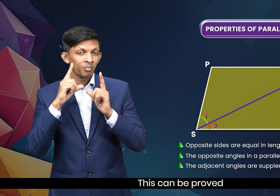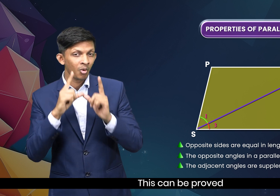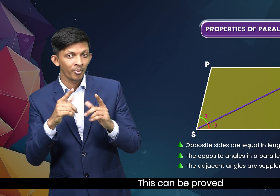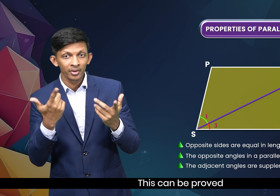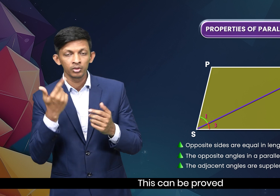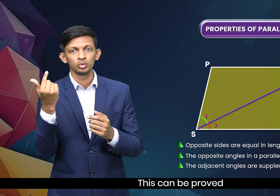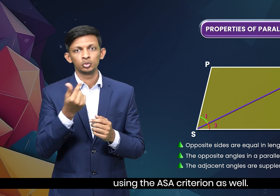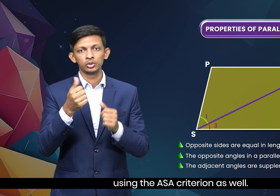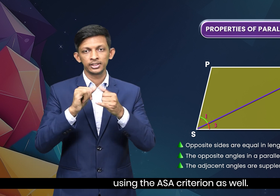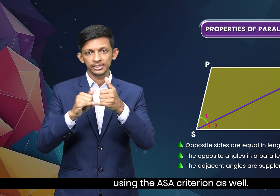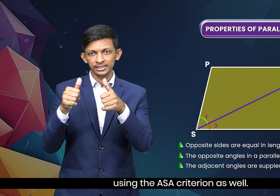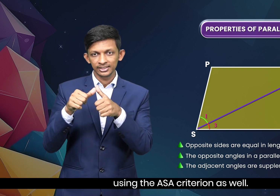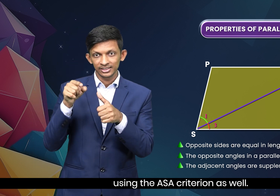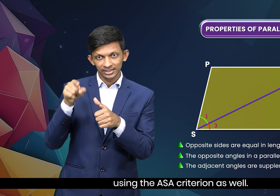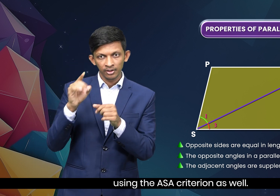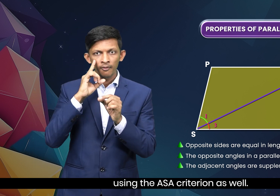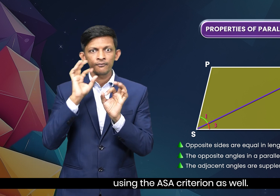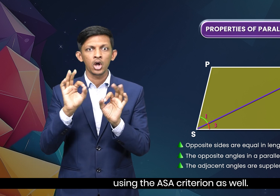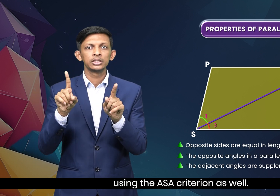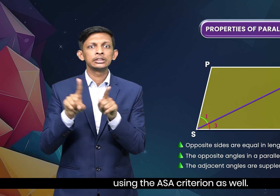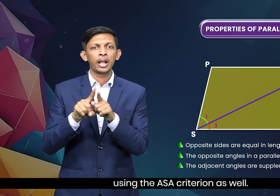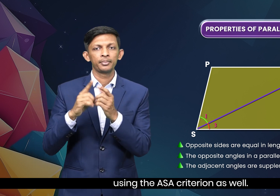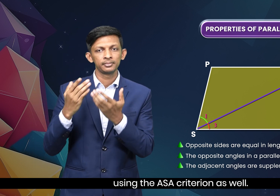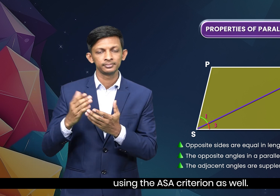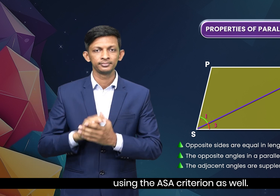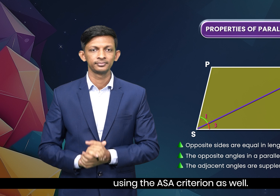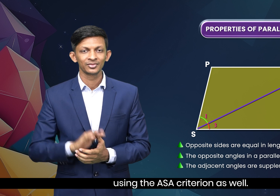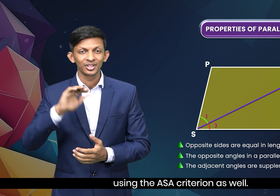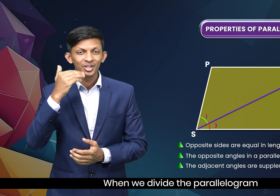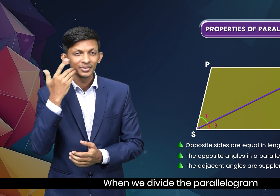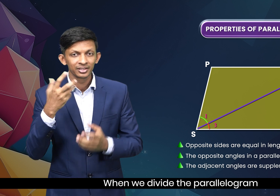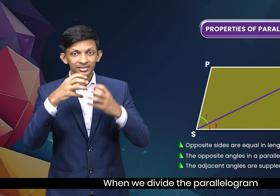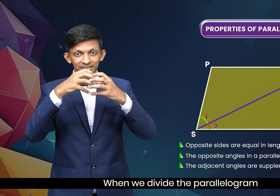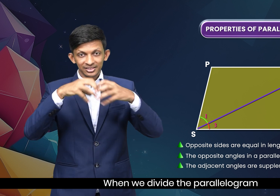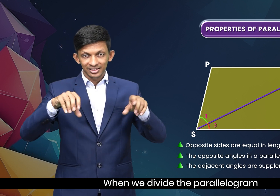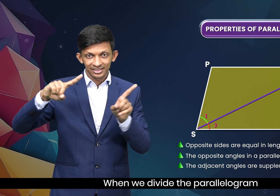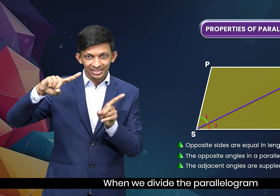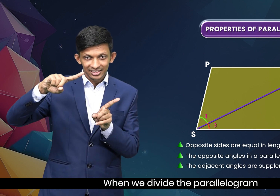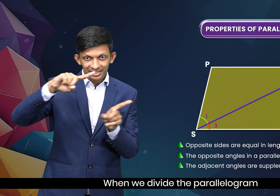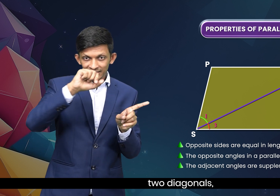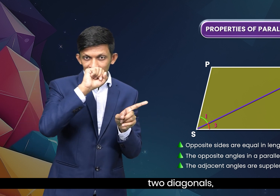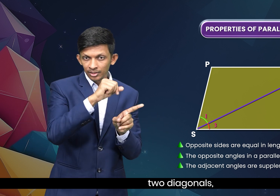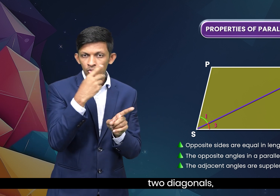be proved using the ASA criterion as well. When we divide the parallelogram through two